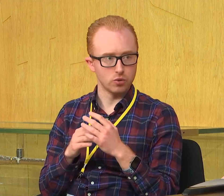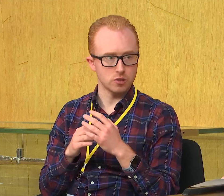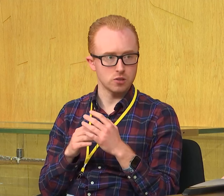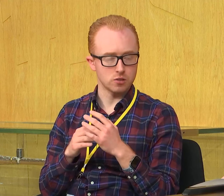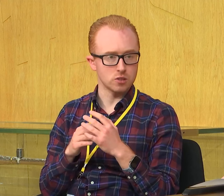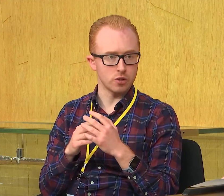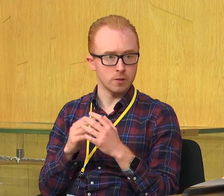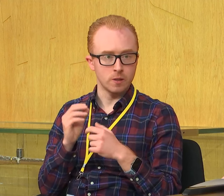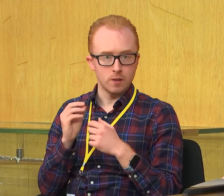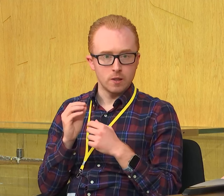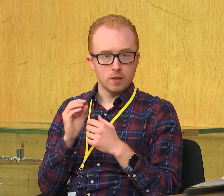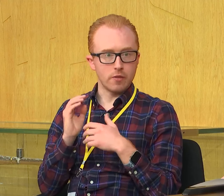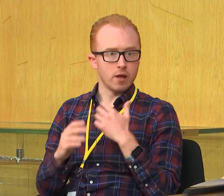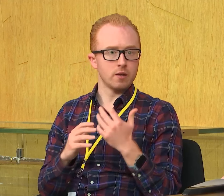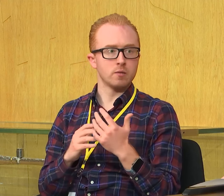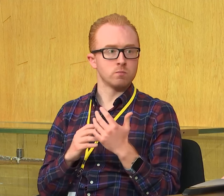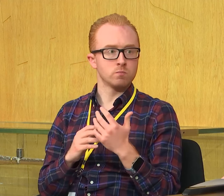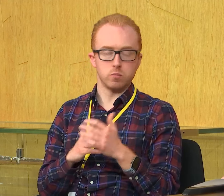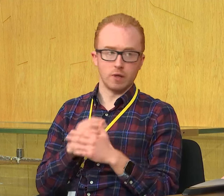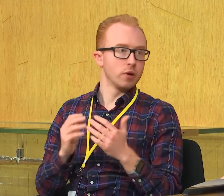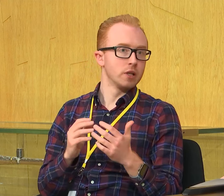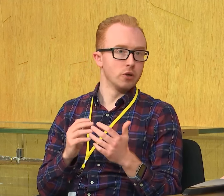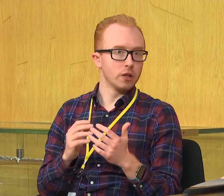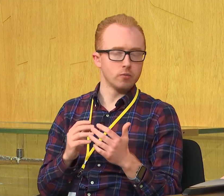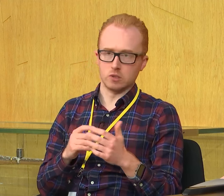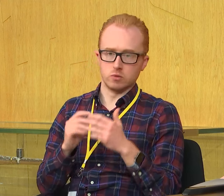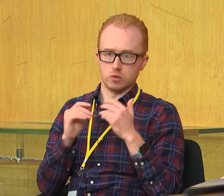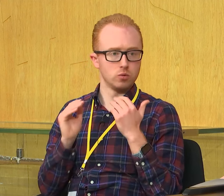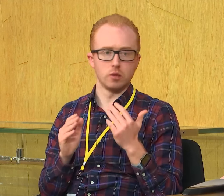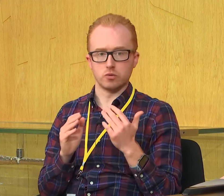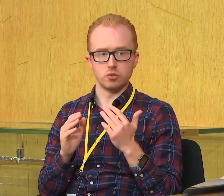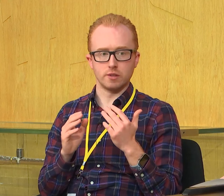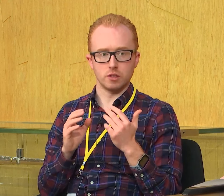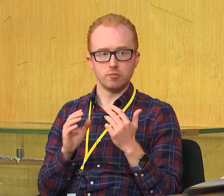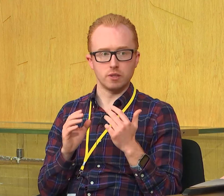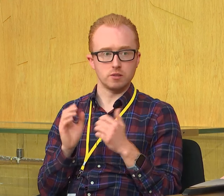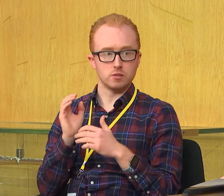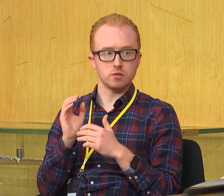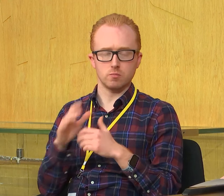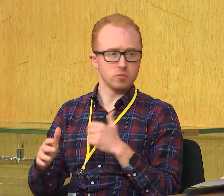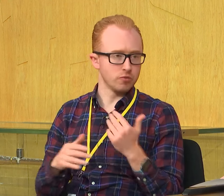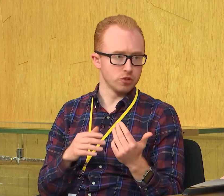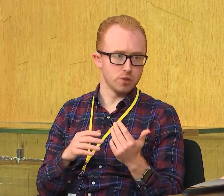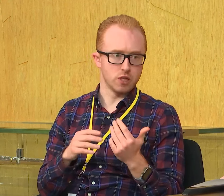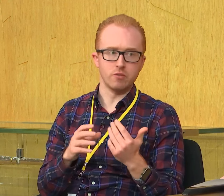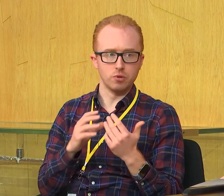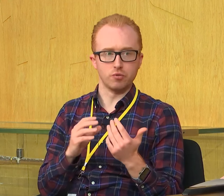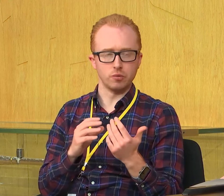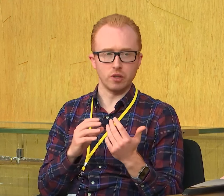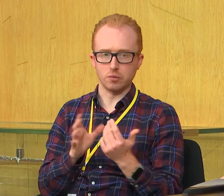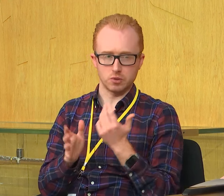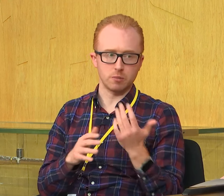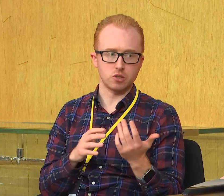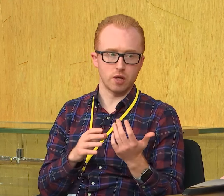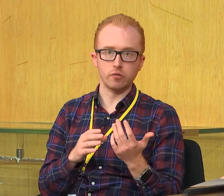that course's unit. And then my graded unit, which was a whole other story itself, because the first pitch I even put for a